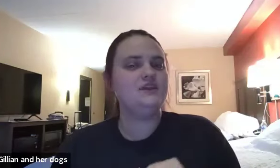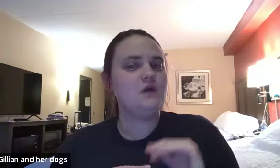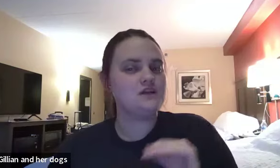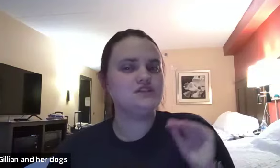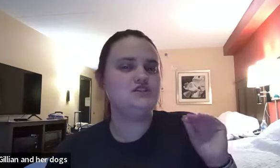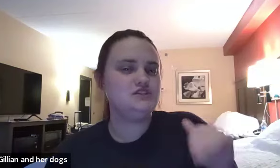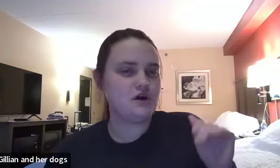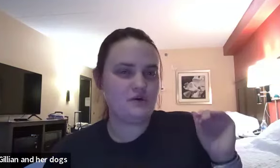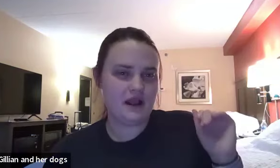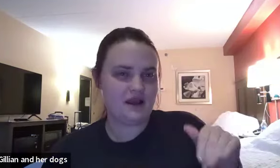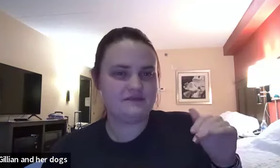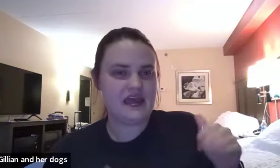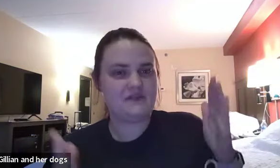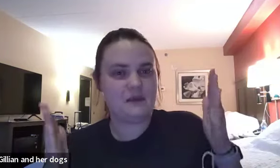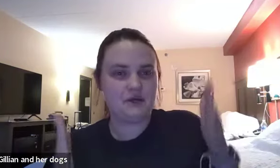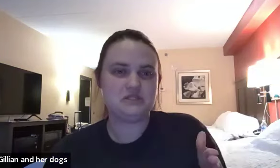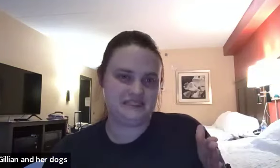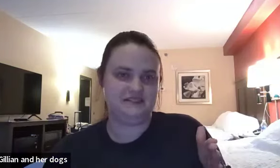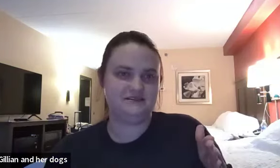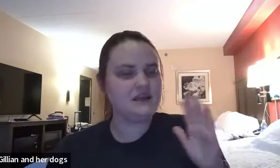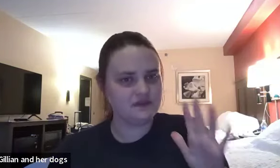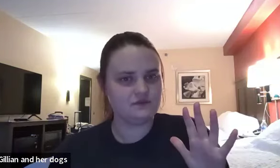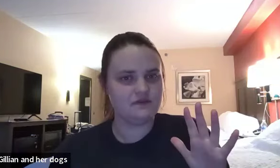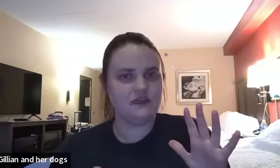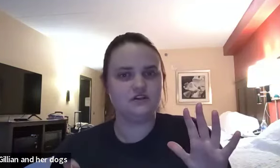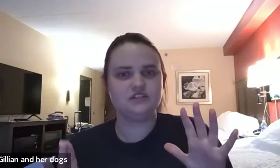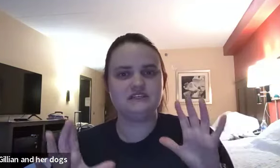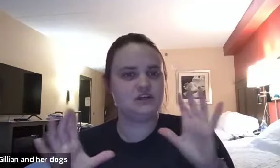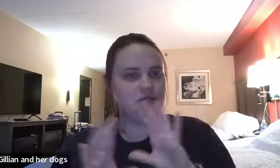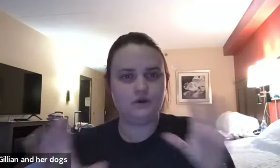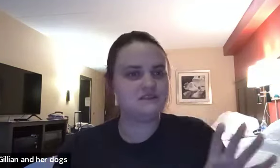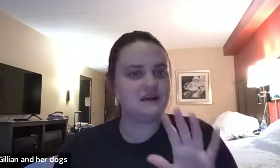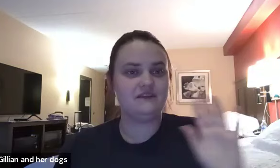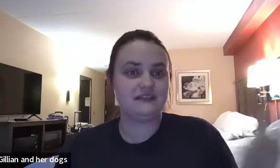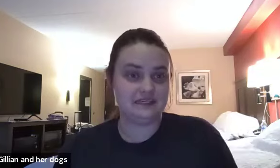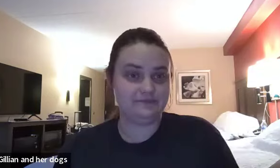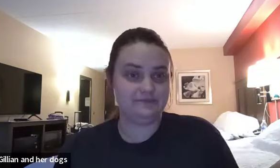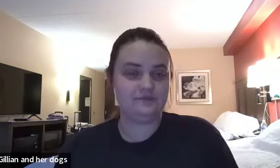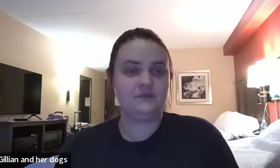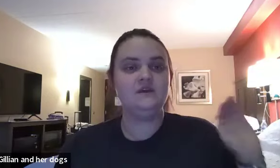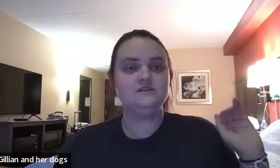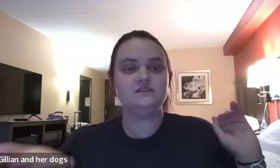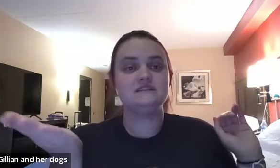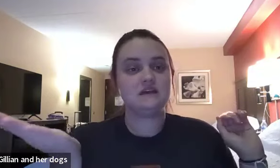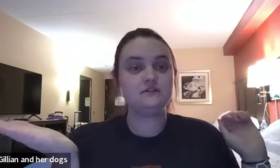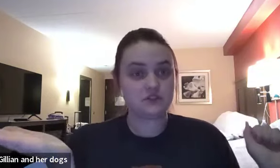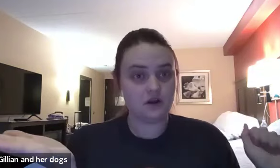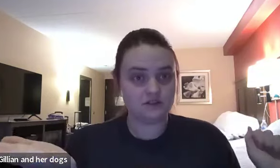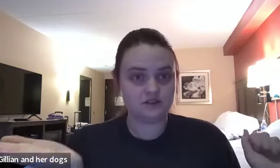you actually don't have to add that person in this one. They are just, it's going to be one sign and that's it. So the sign for doctor